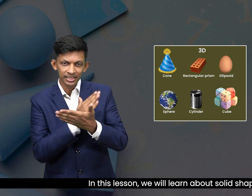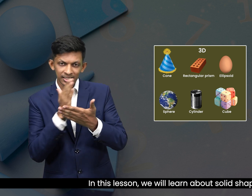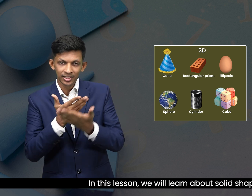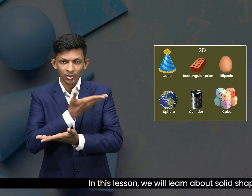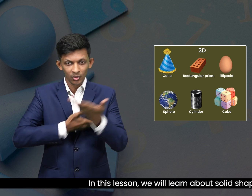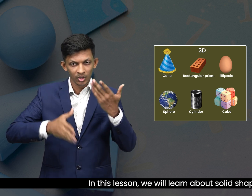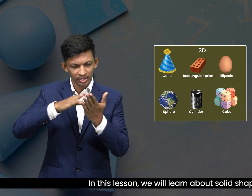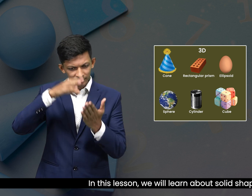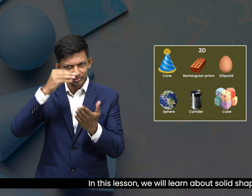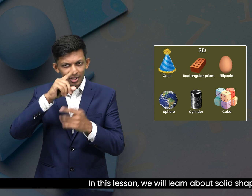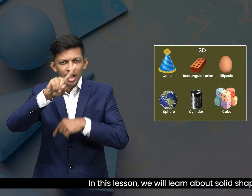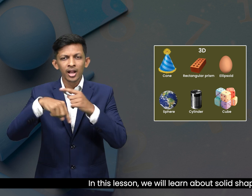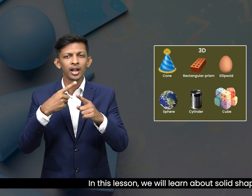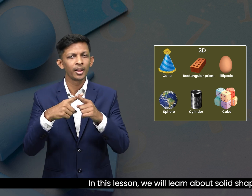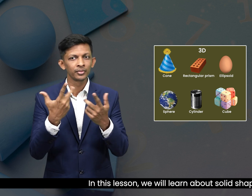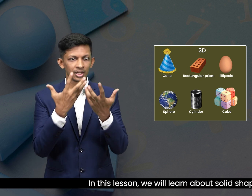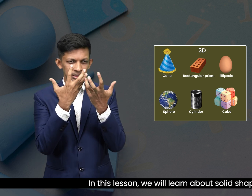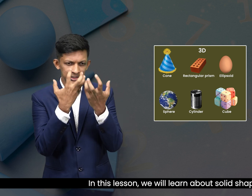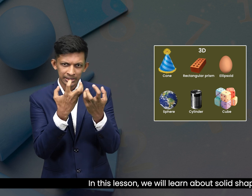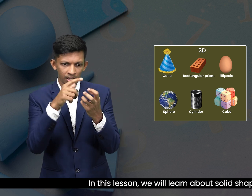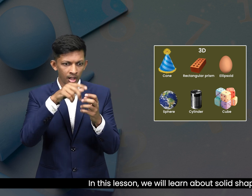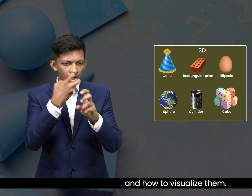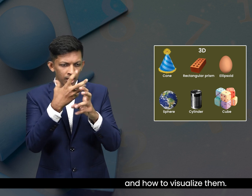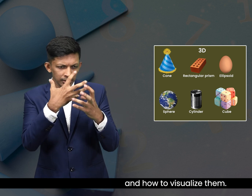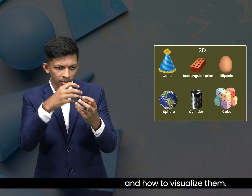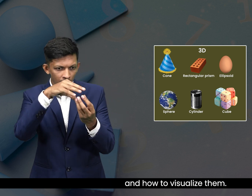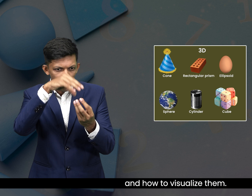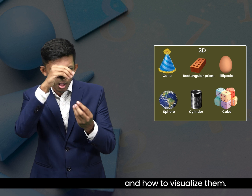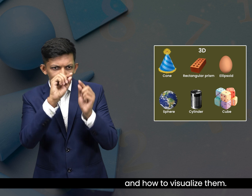In this lesson, we will learn about solid shapes and how to visualize them.